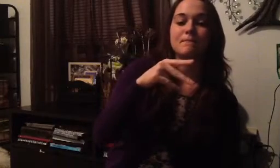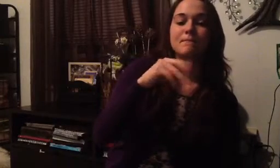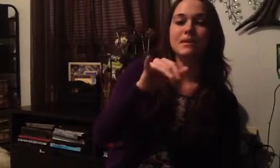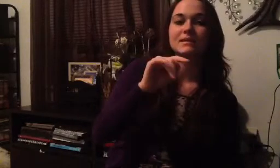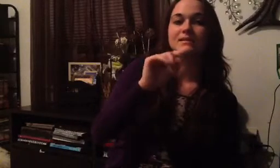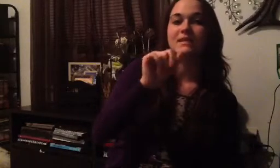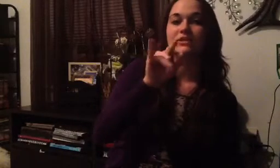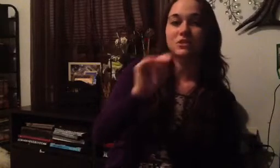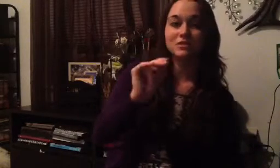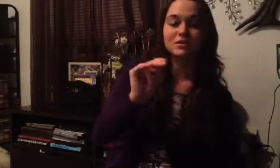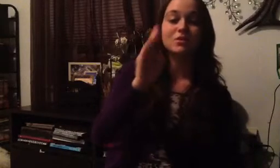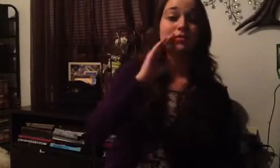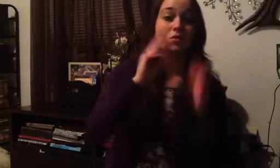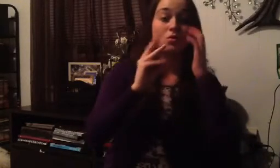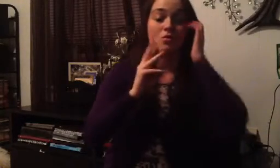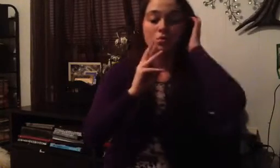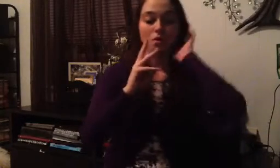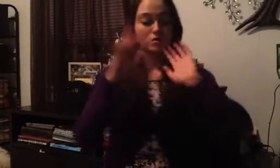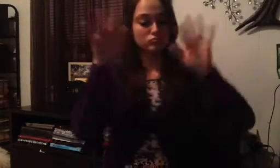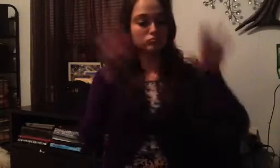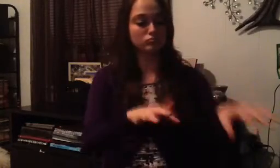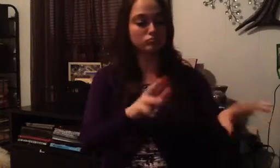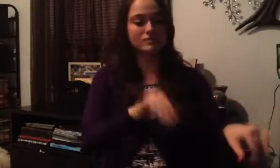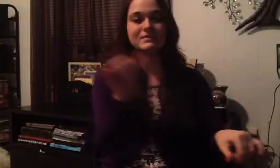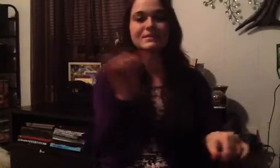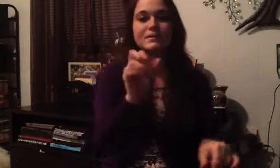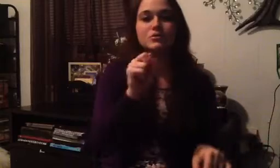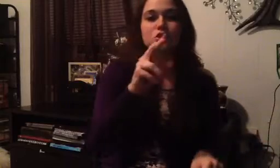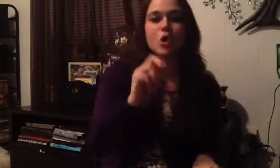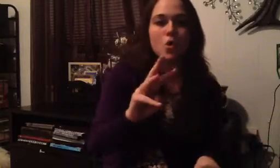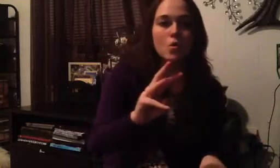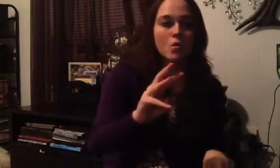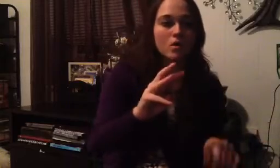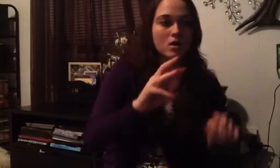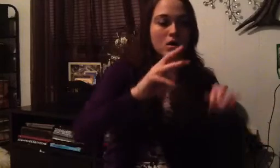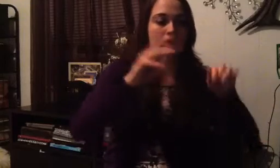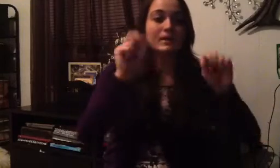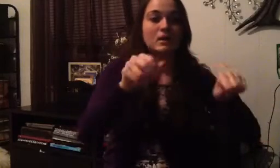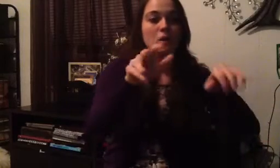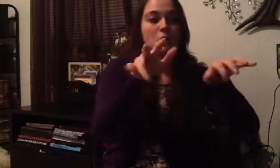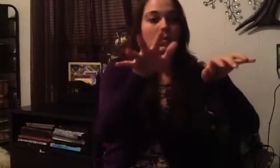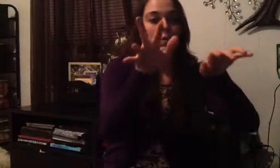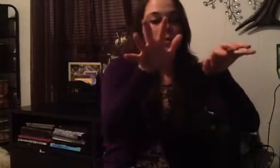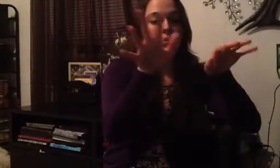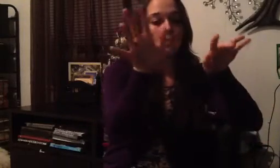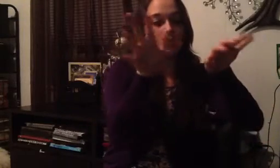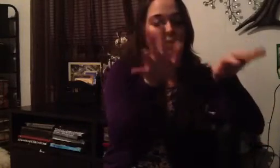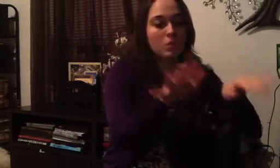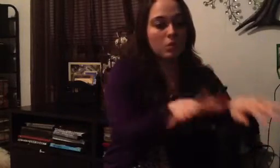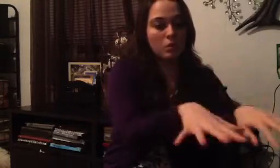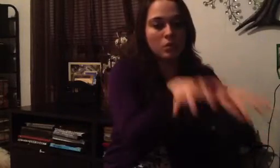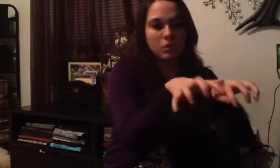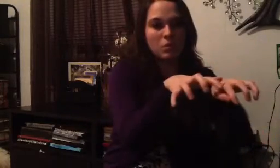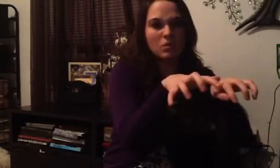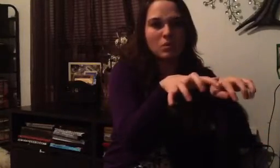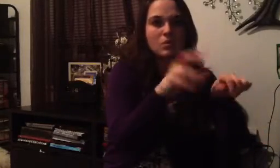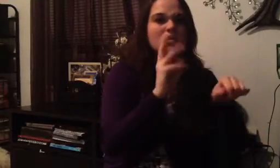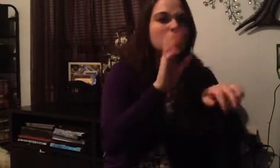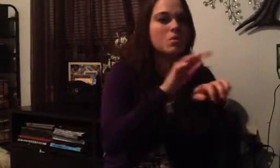on land as snow, it may be stored for a very long period of time in a polar ice sheet or mountain glacier, depending on